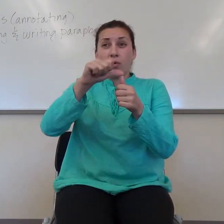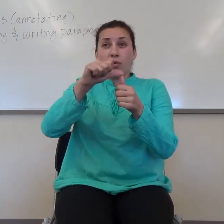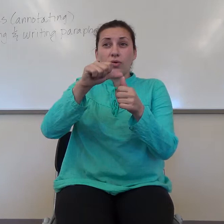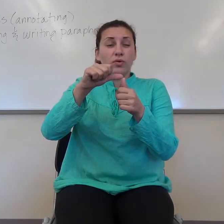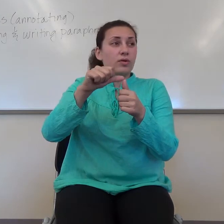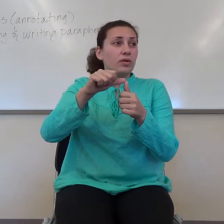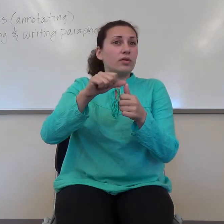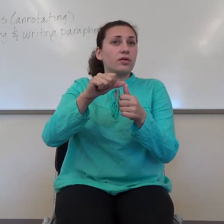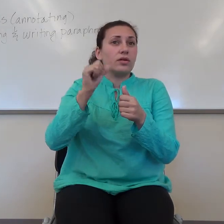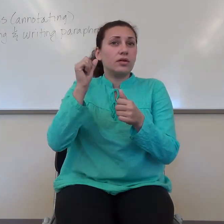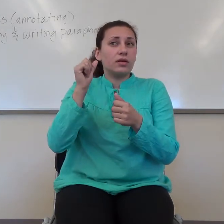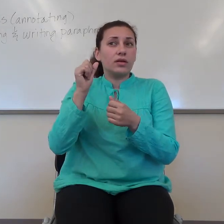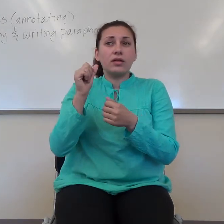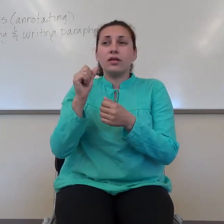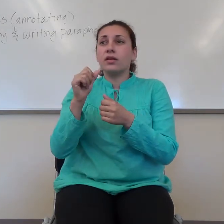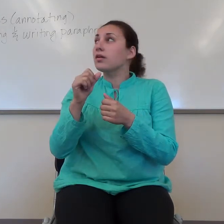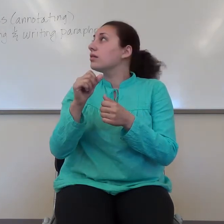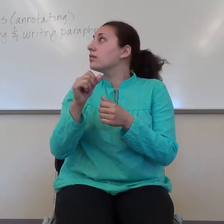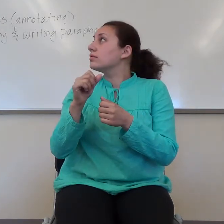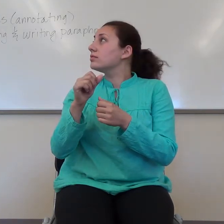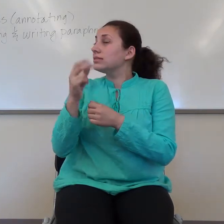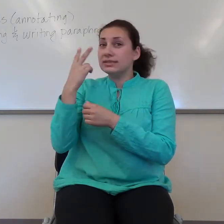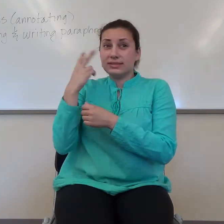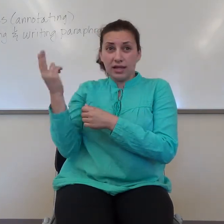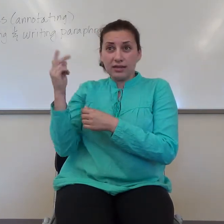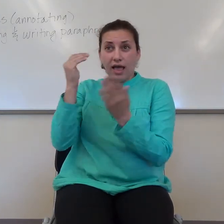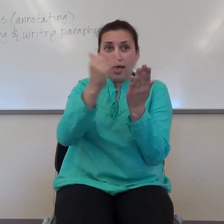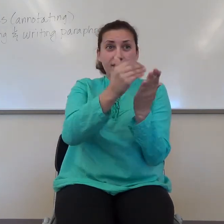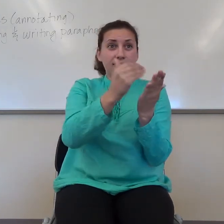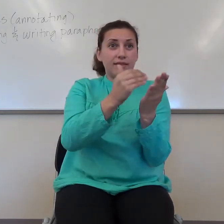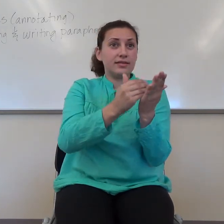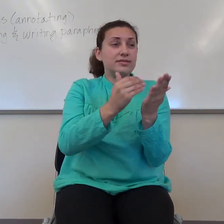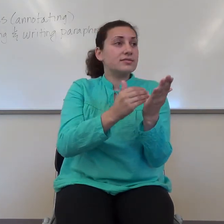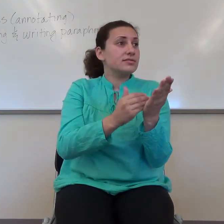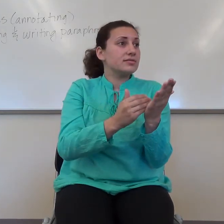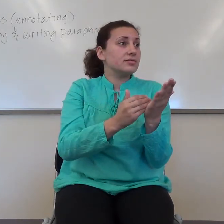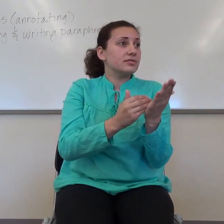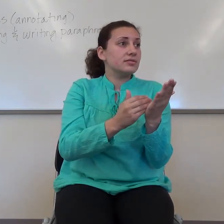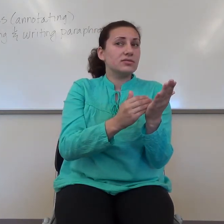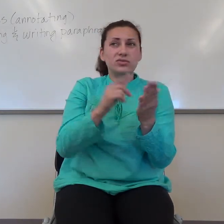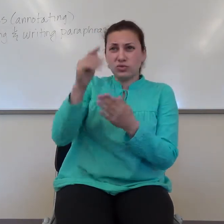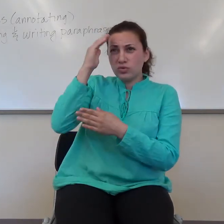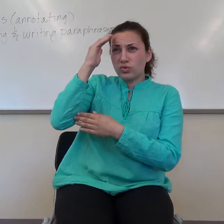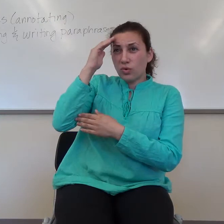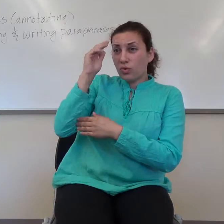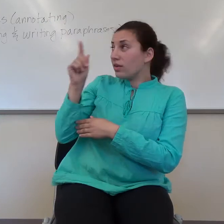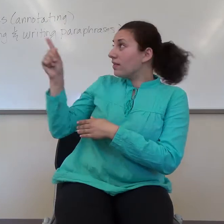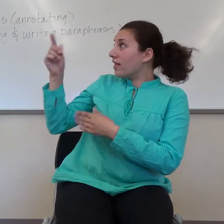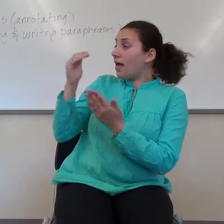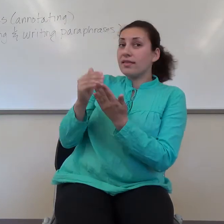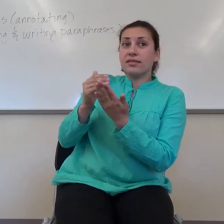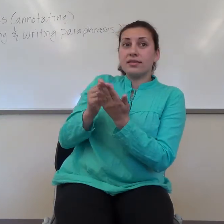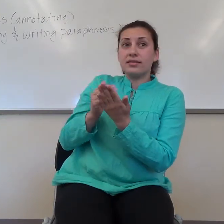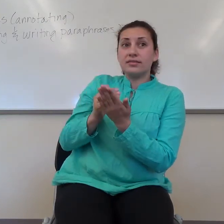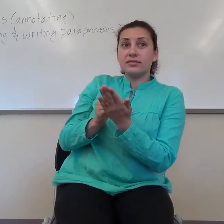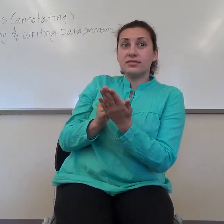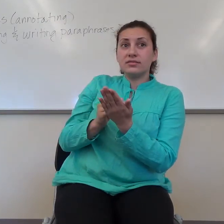this list before? Again, yeah. Does anyone recognize that list? That is a list that